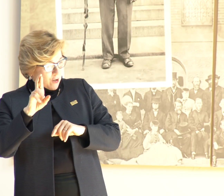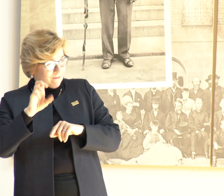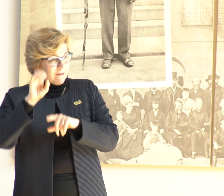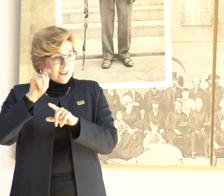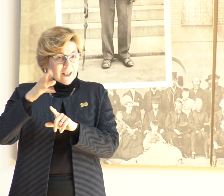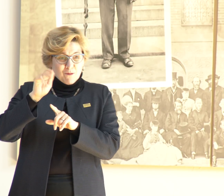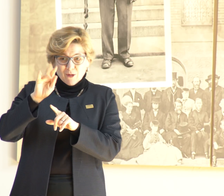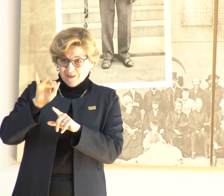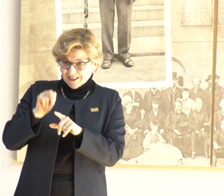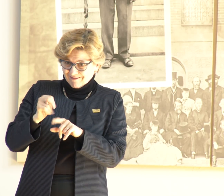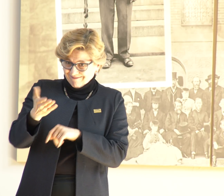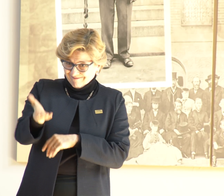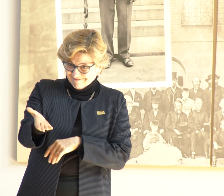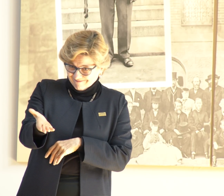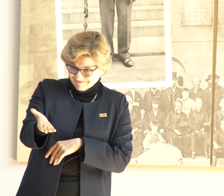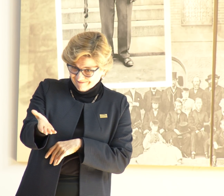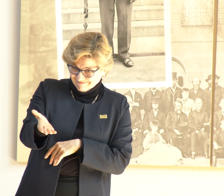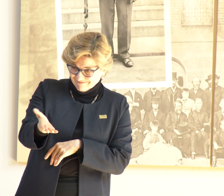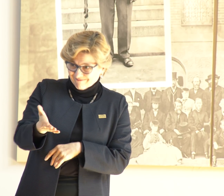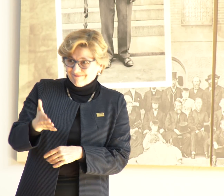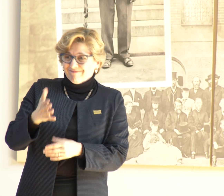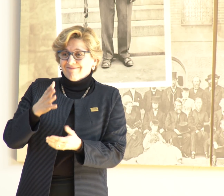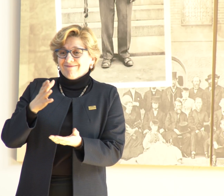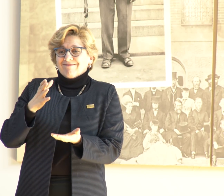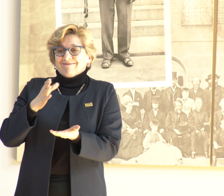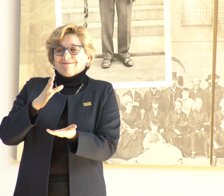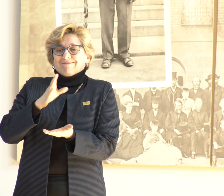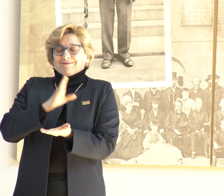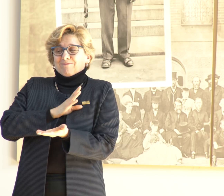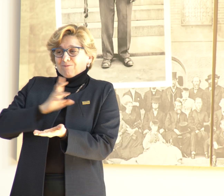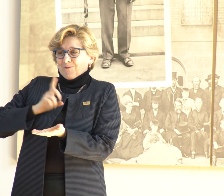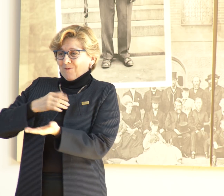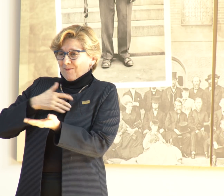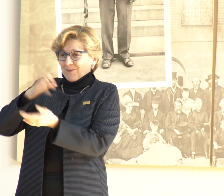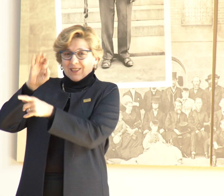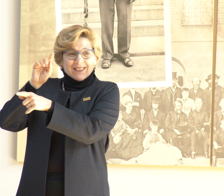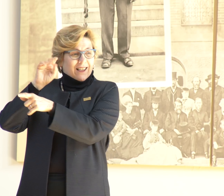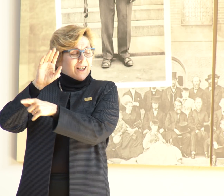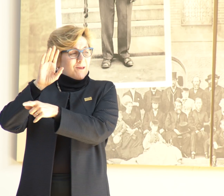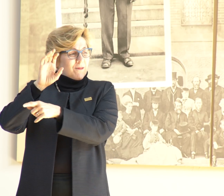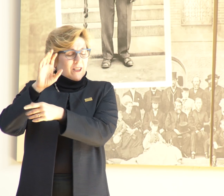We also have our current Board of Trustees Chair, Seth Braven.